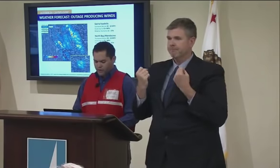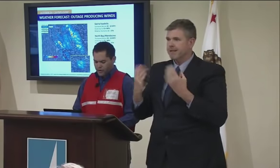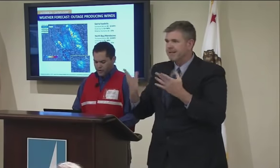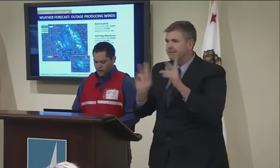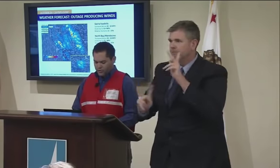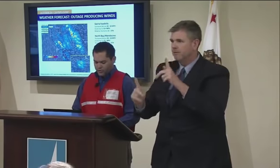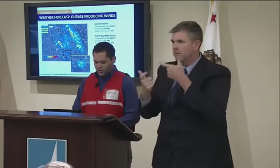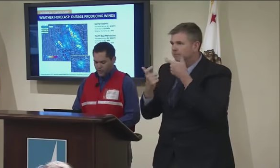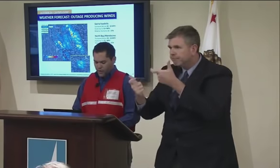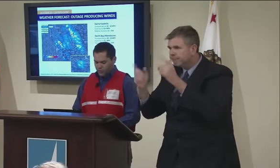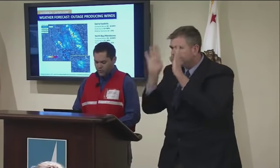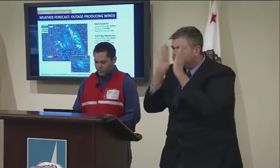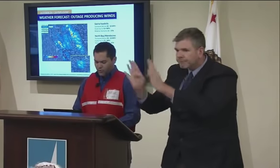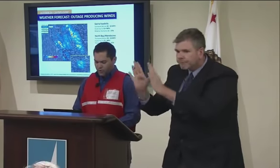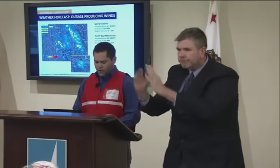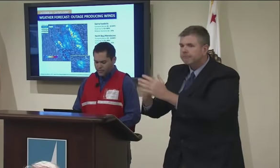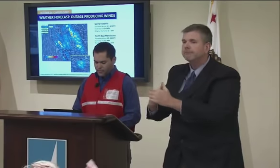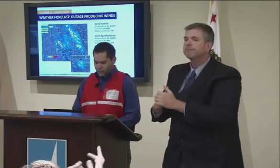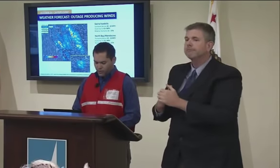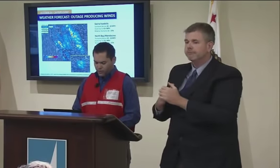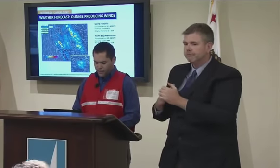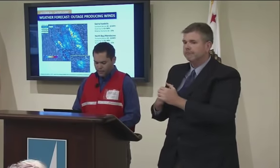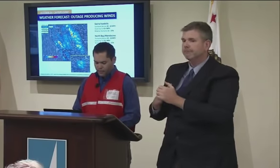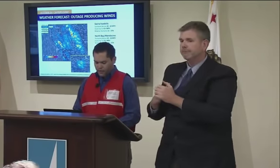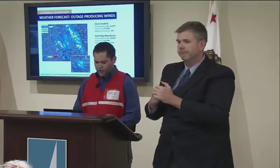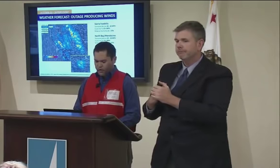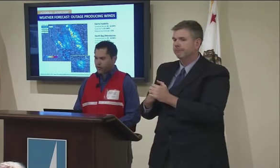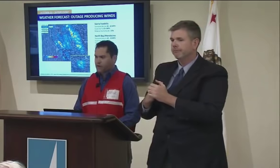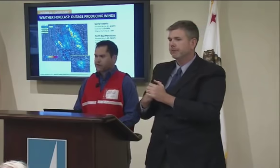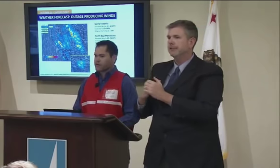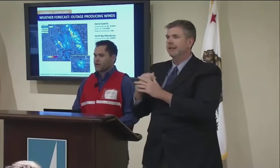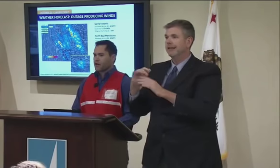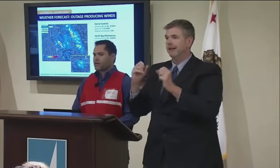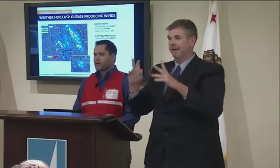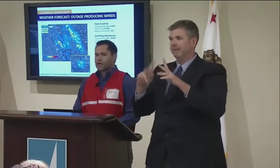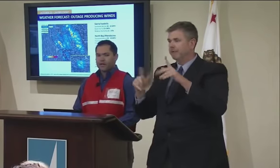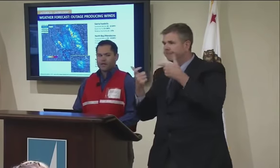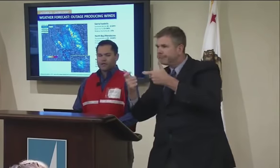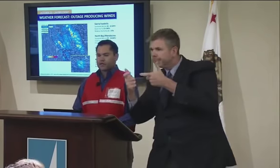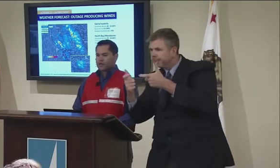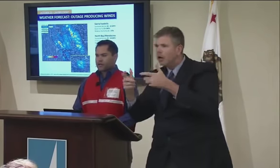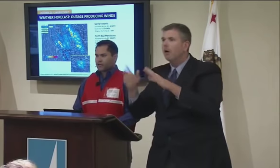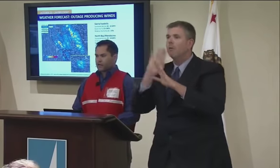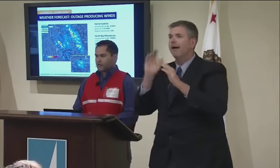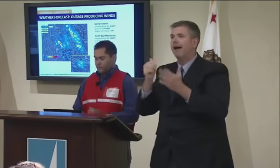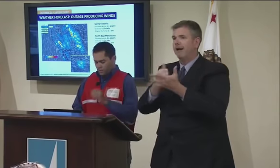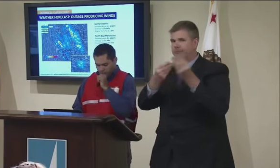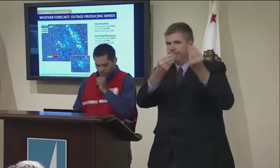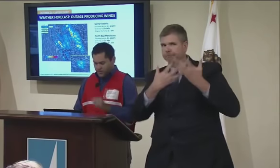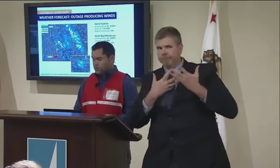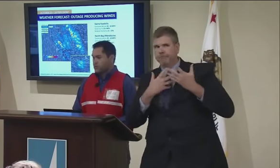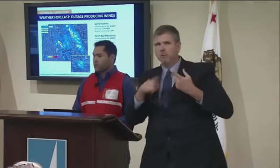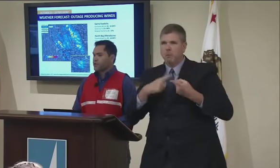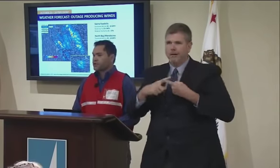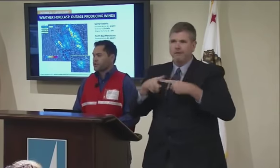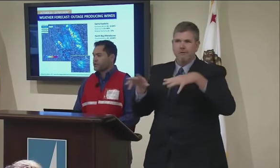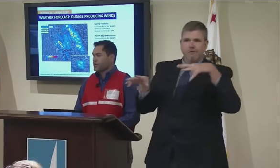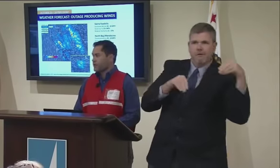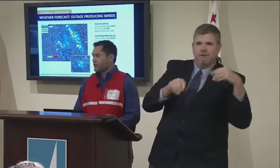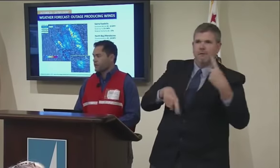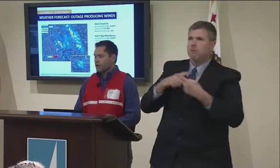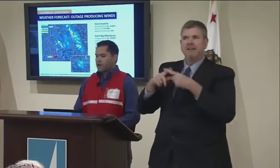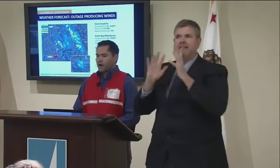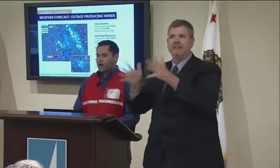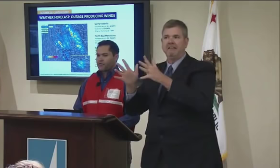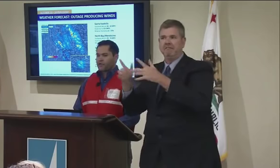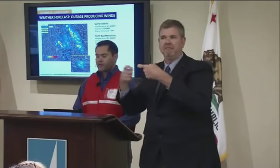to restore power for Northern California. Across the south, it does look like the the winds are going to